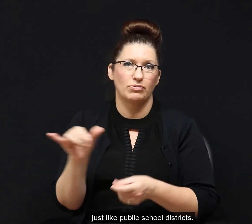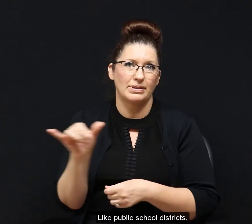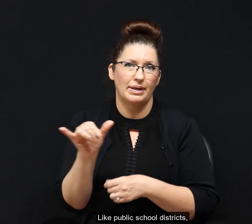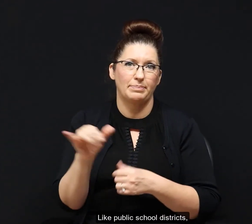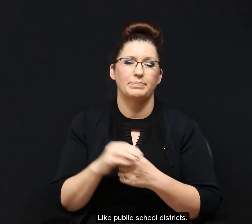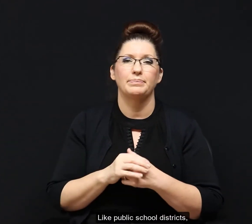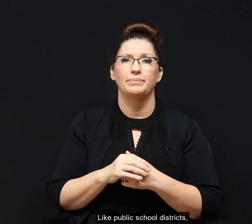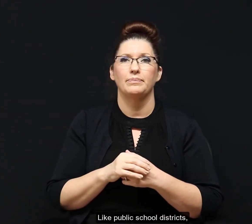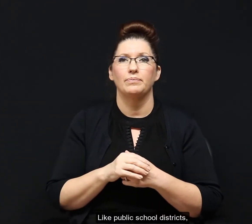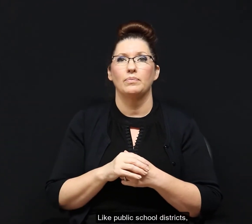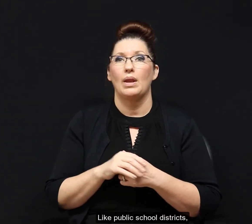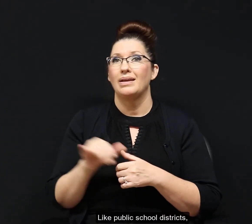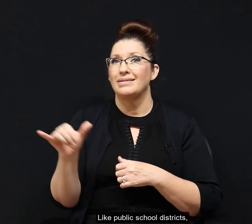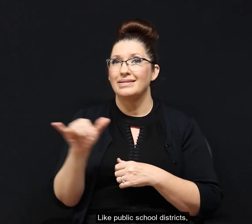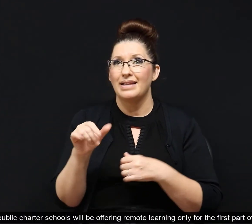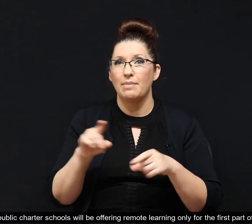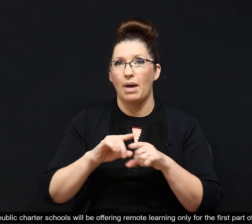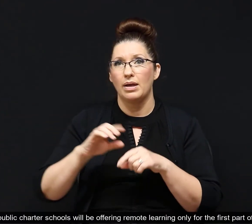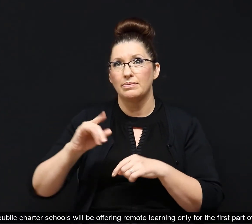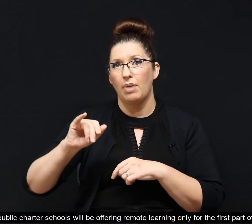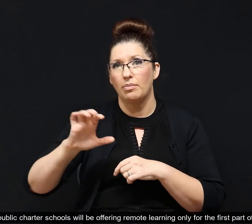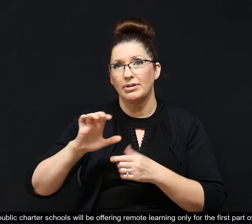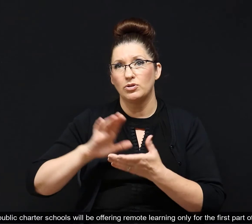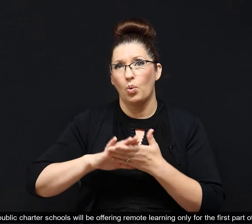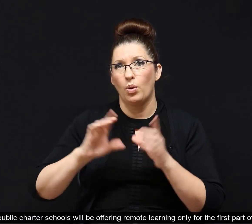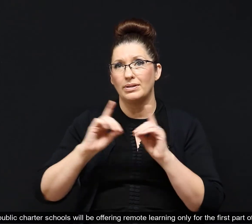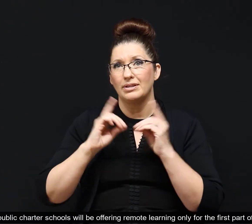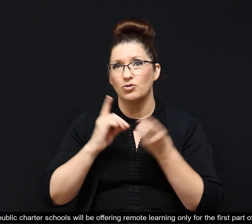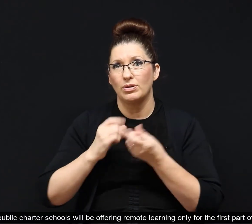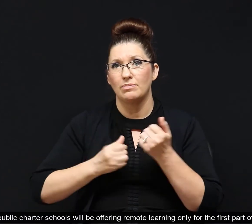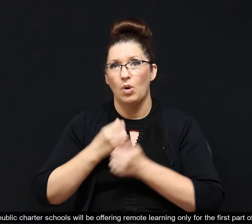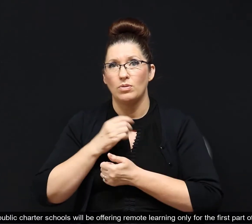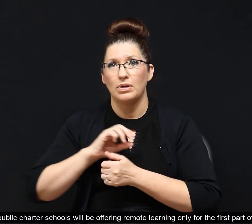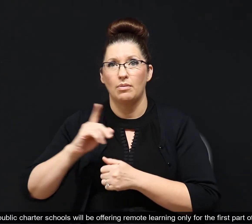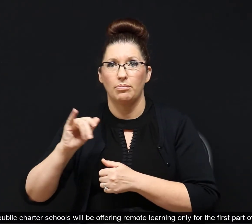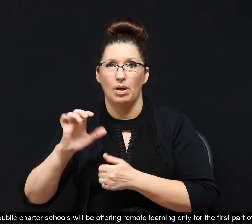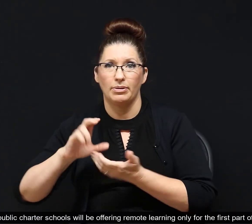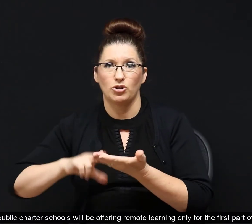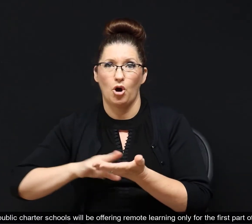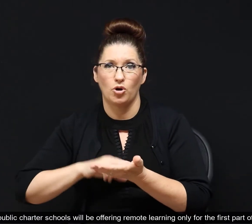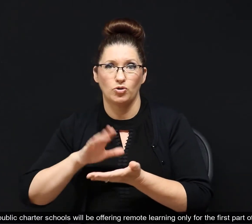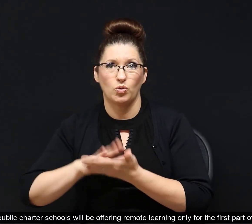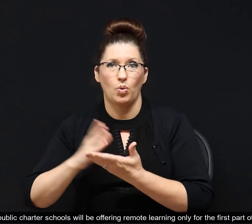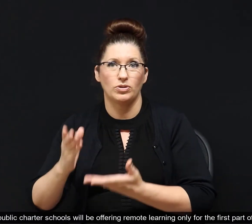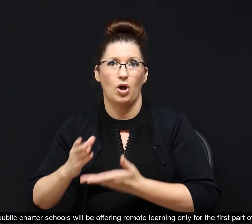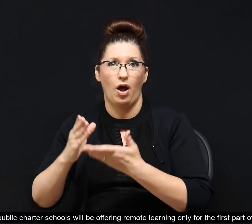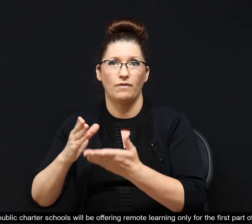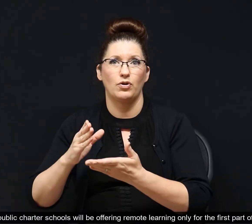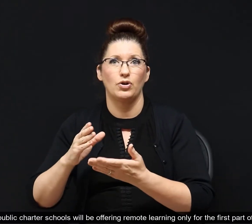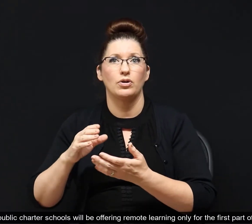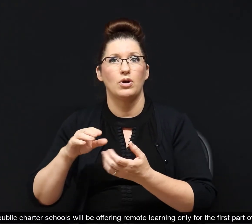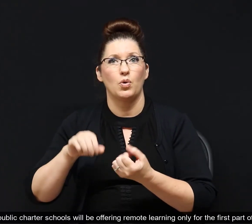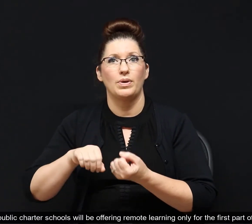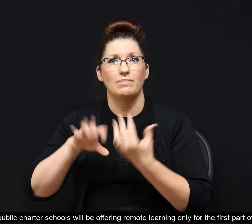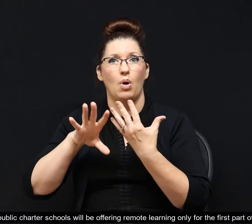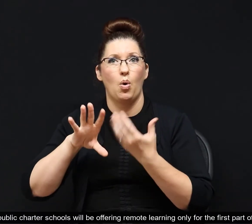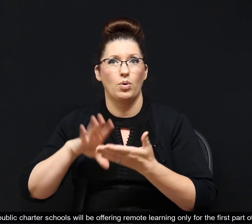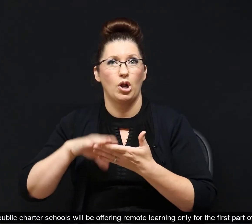Like public school districts, most public charter schools will be offering remote learning only for the first part of the school year and